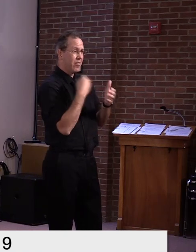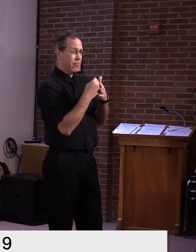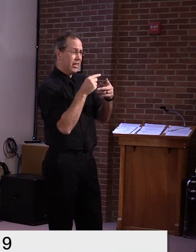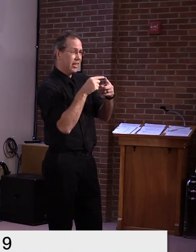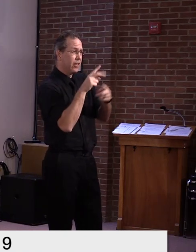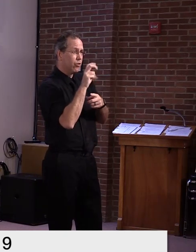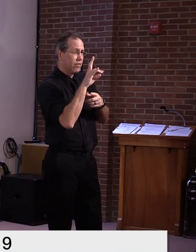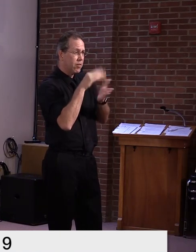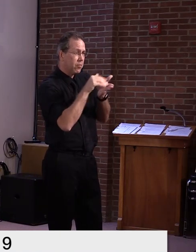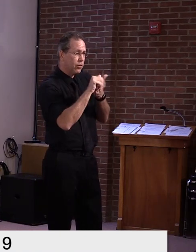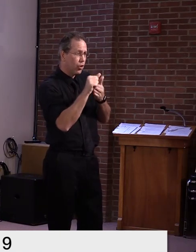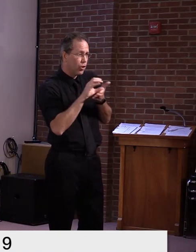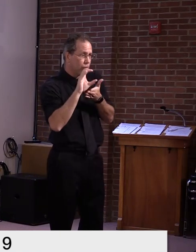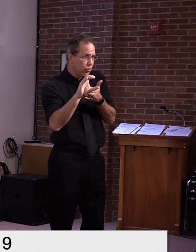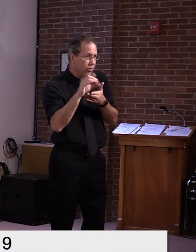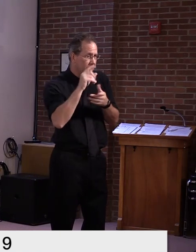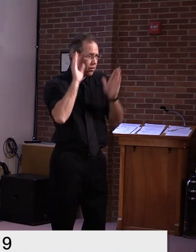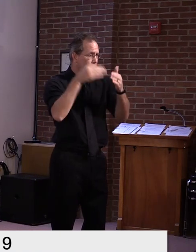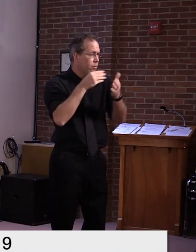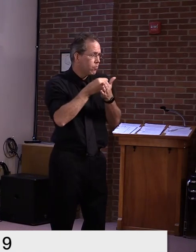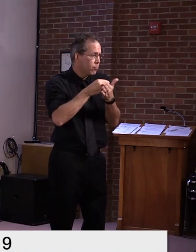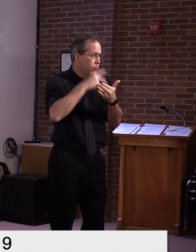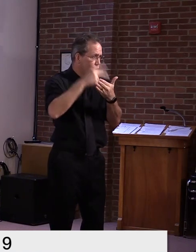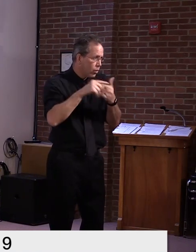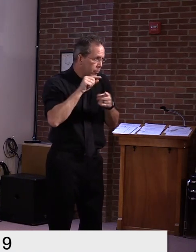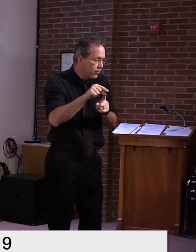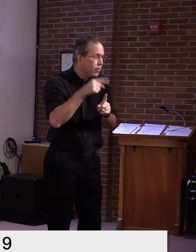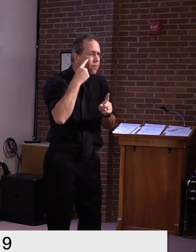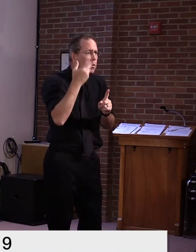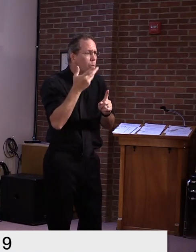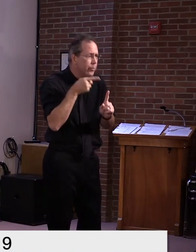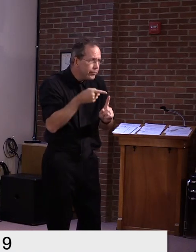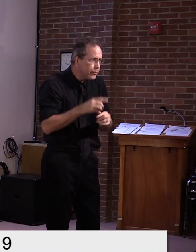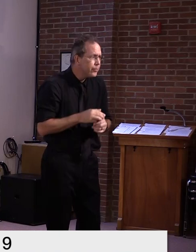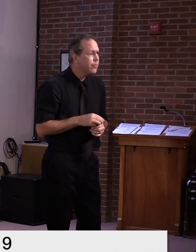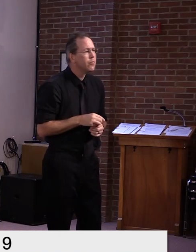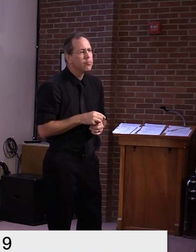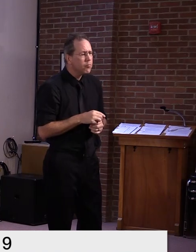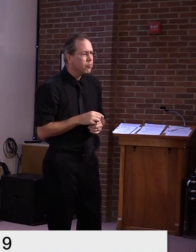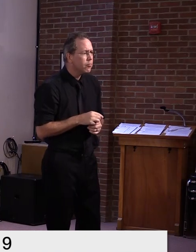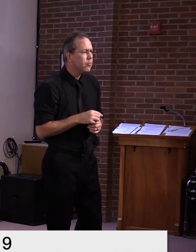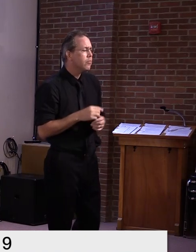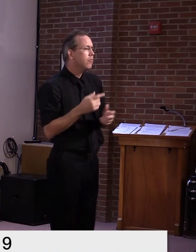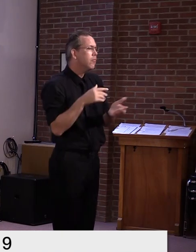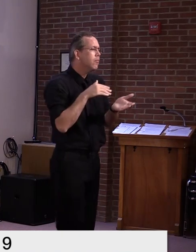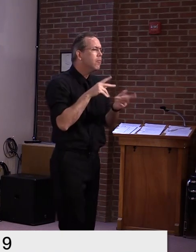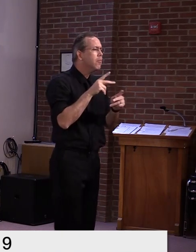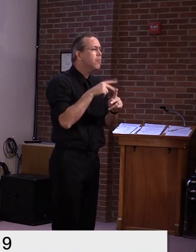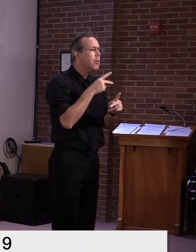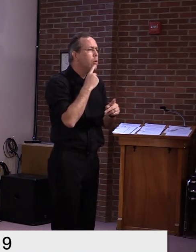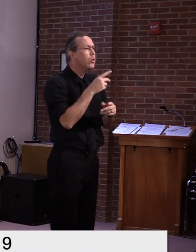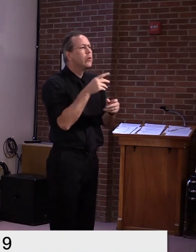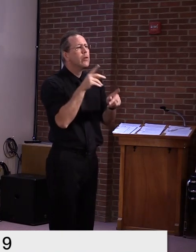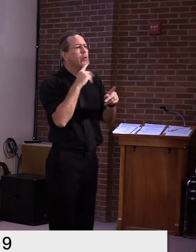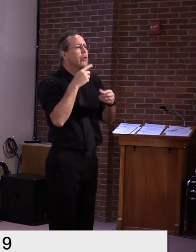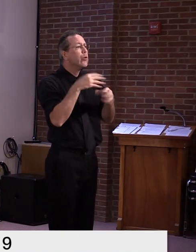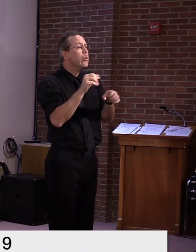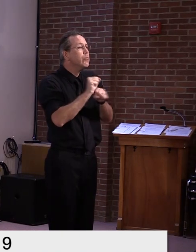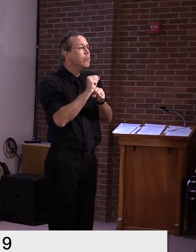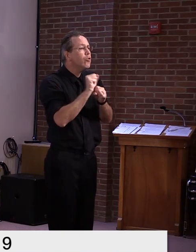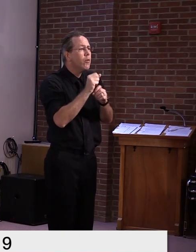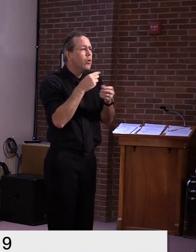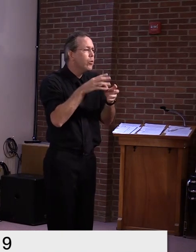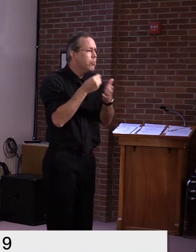human services providers for both COVID-19 related lost revenue and COVID-19